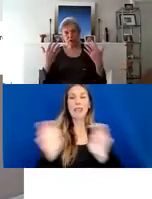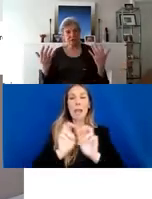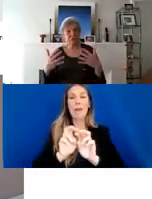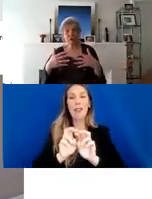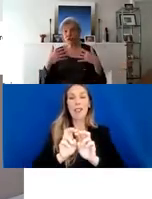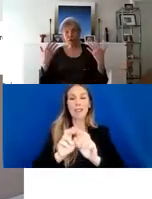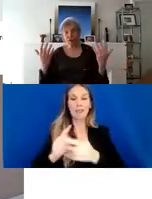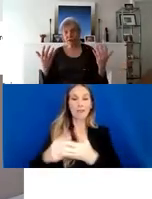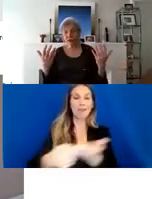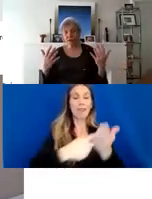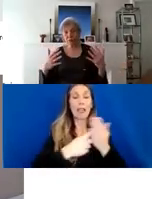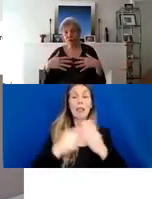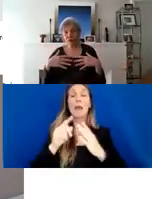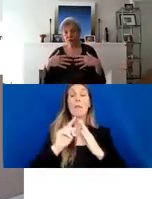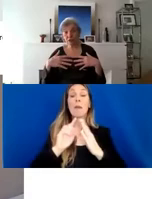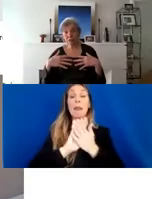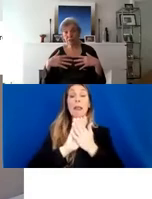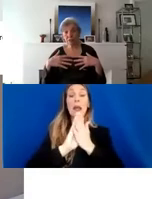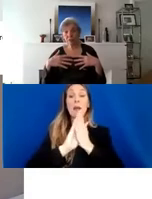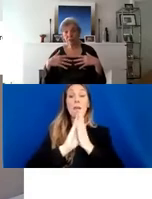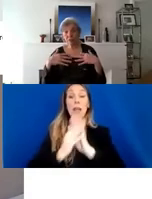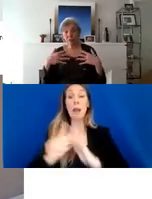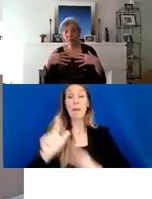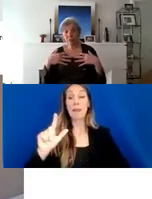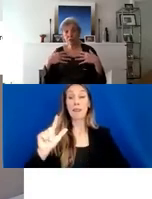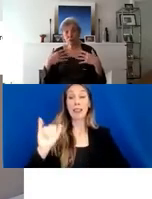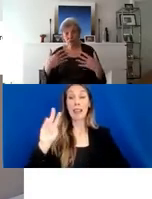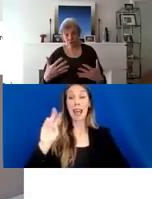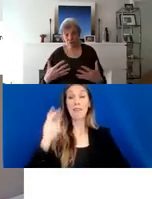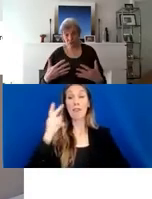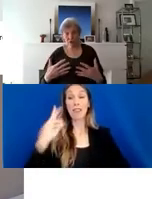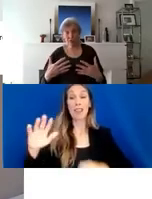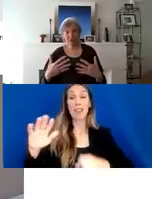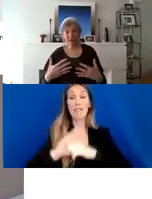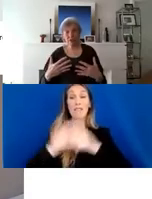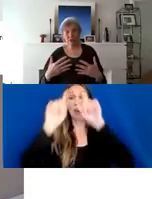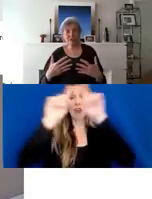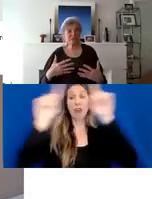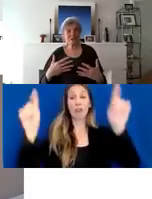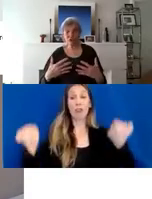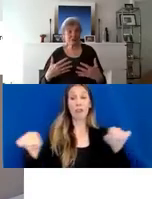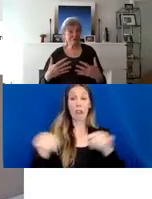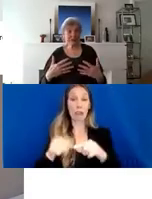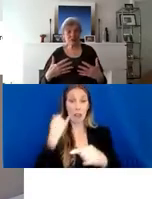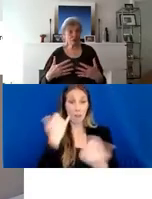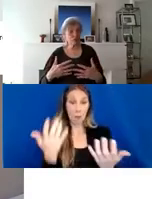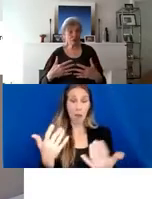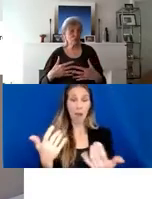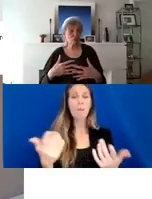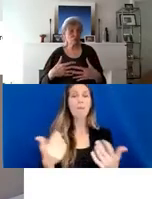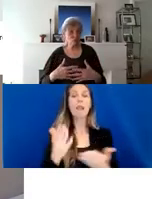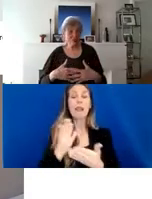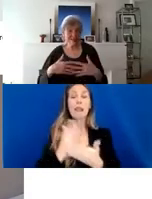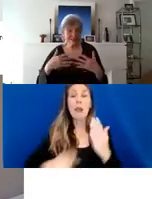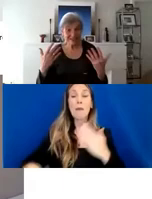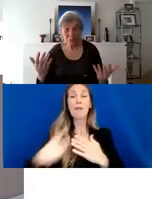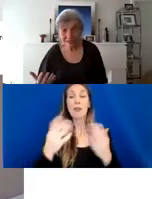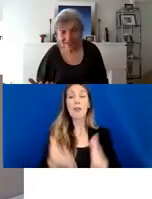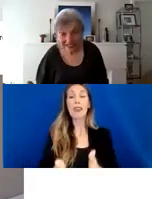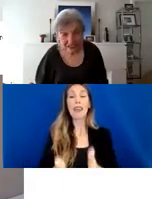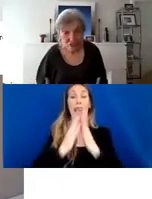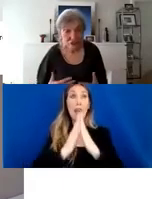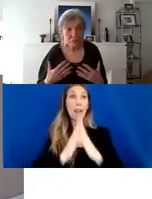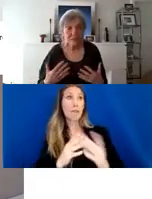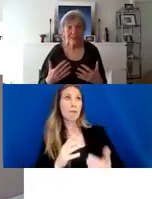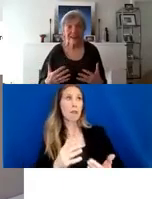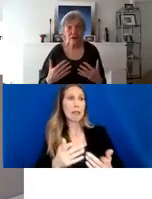go full screen as much as the attendee wishes. Now, many of you have asked, well, what's it going to be